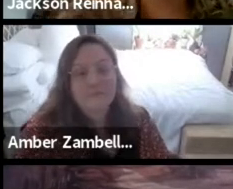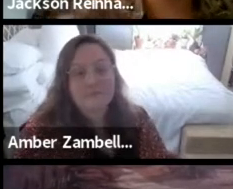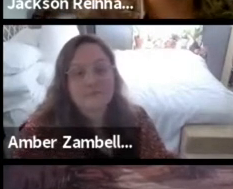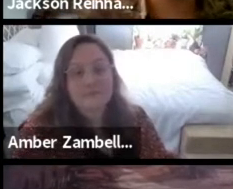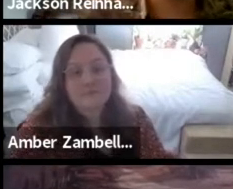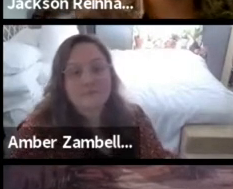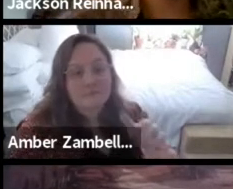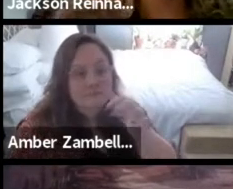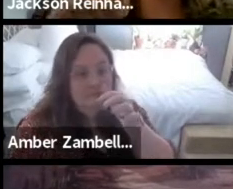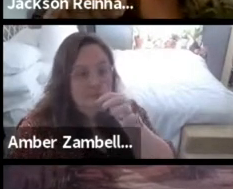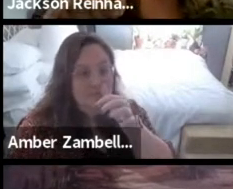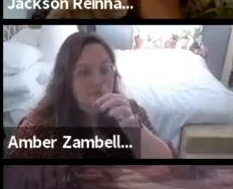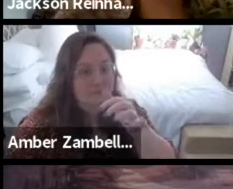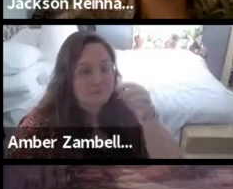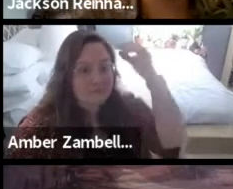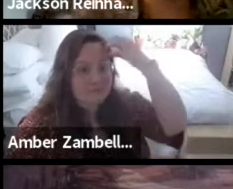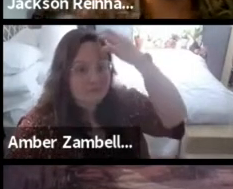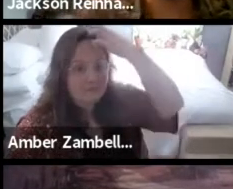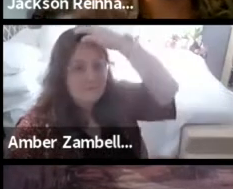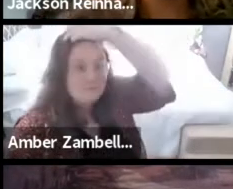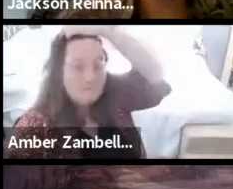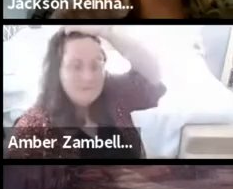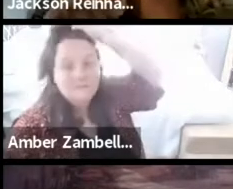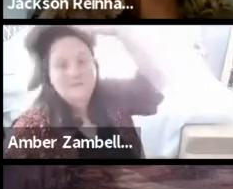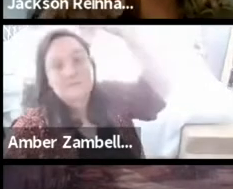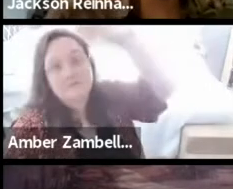So if we could make that happen, that would be great.